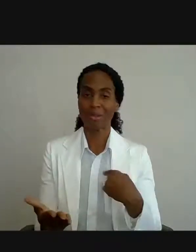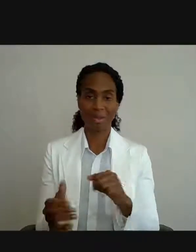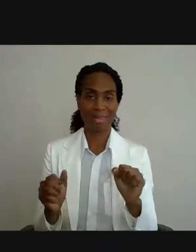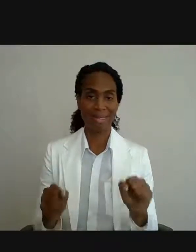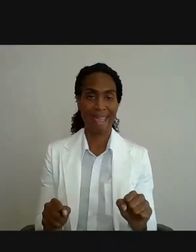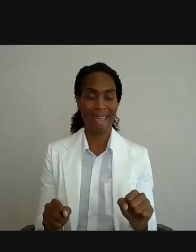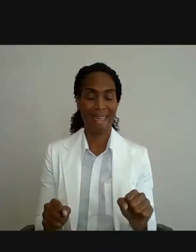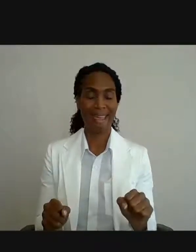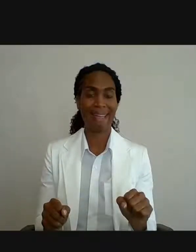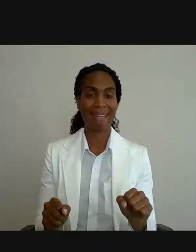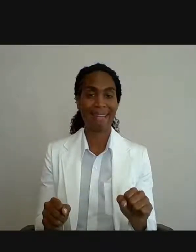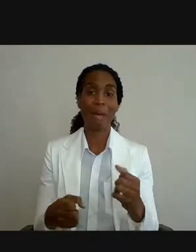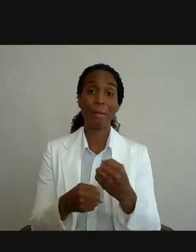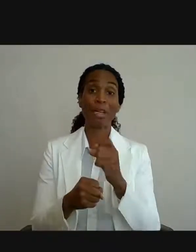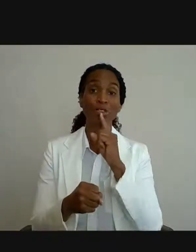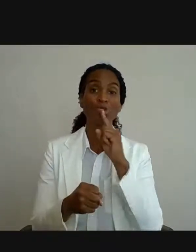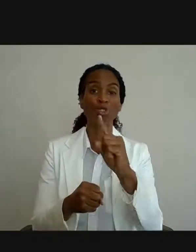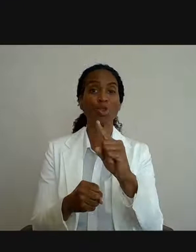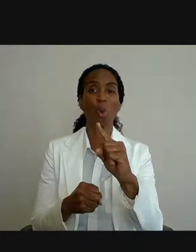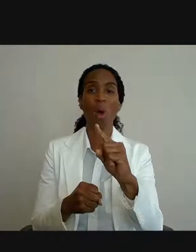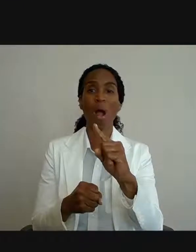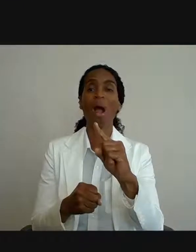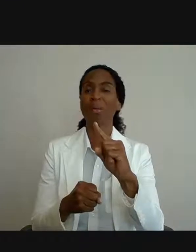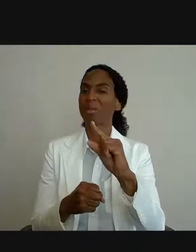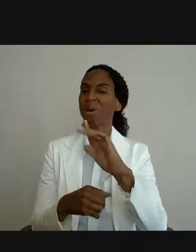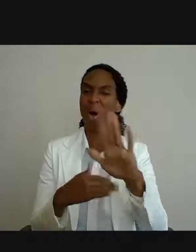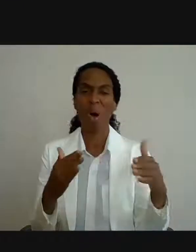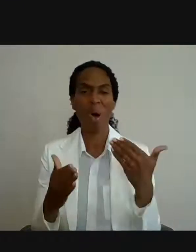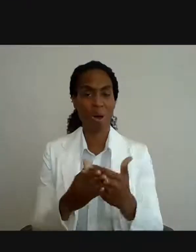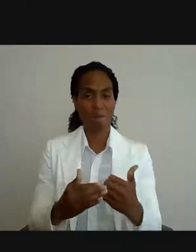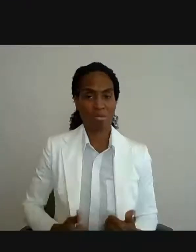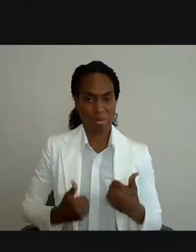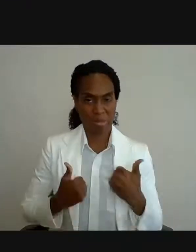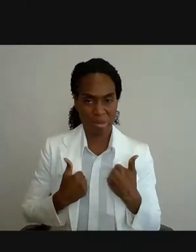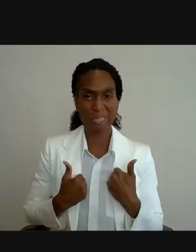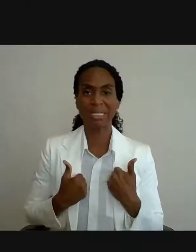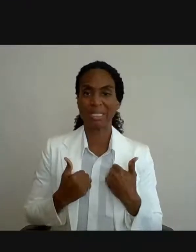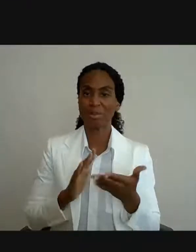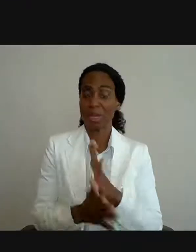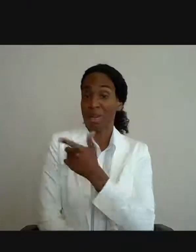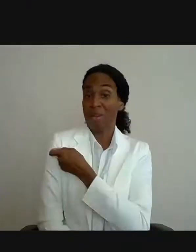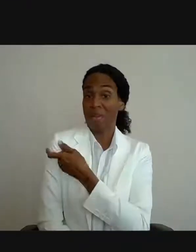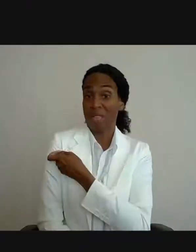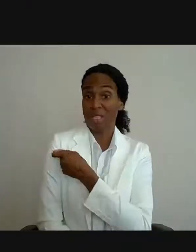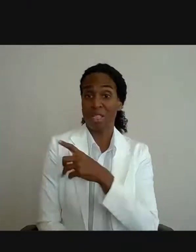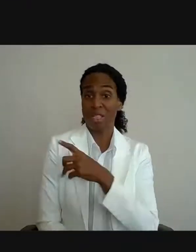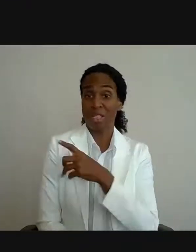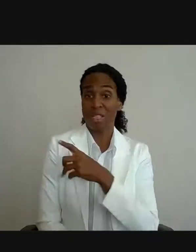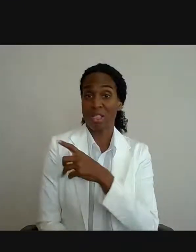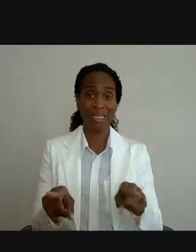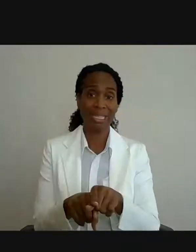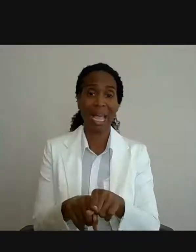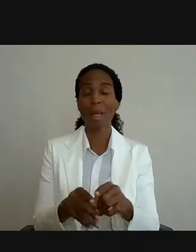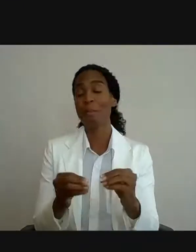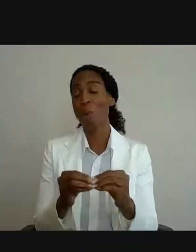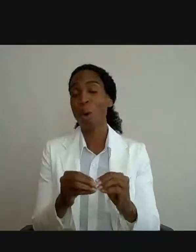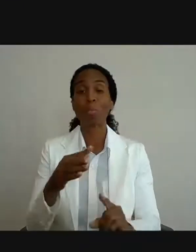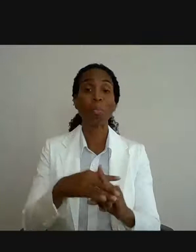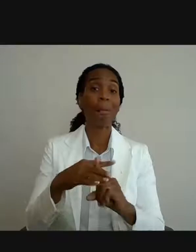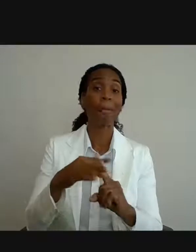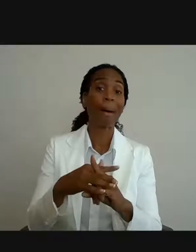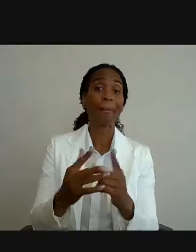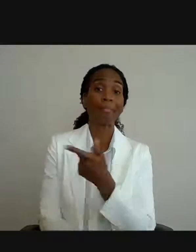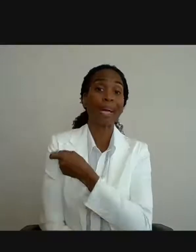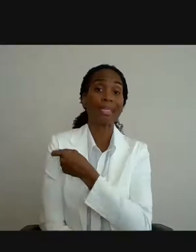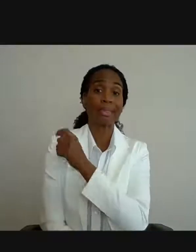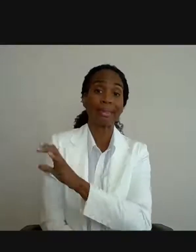to get the maximum number of residents vaccinated. And that includes things like more pop-up vaccine clinics,